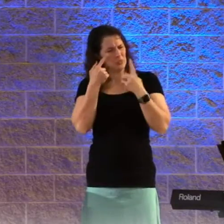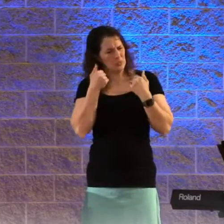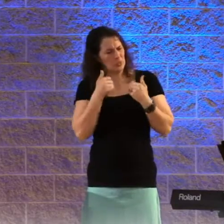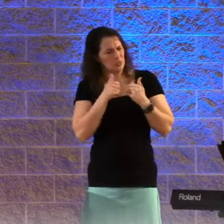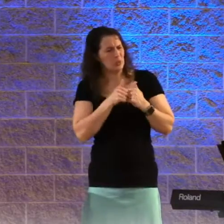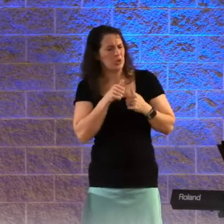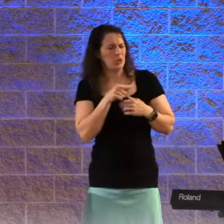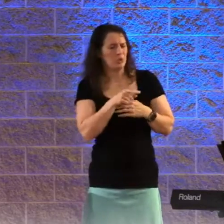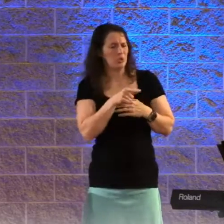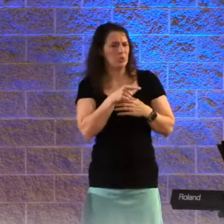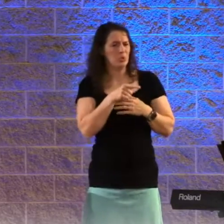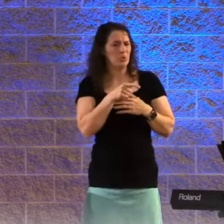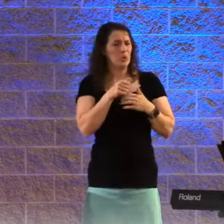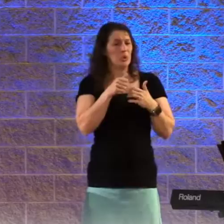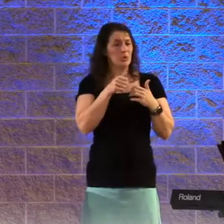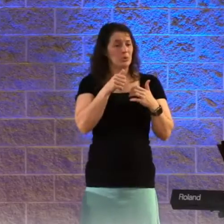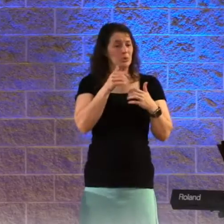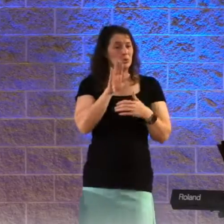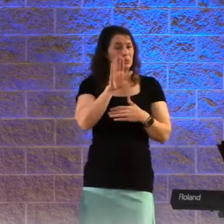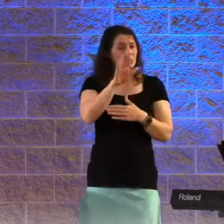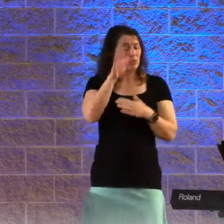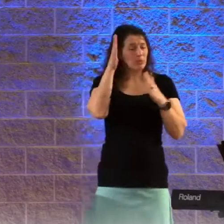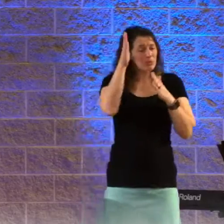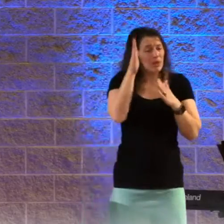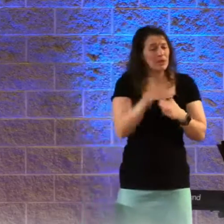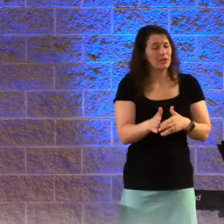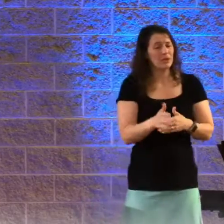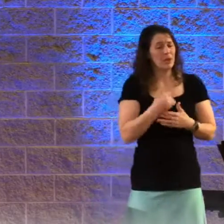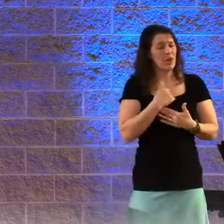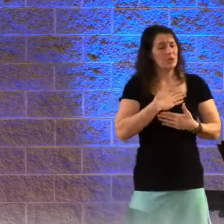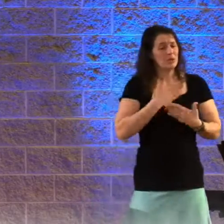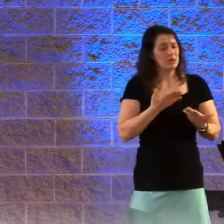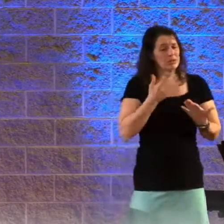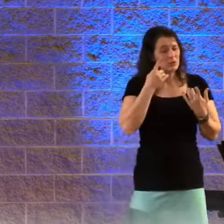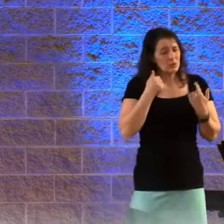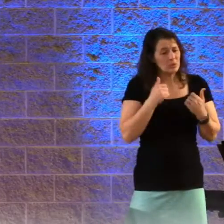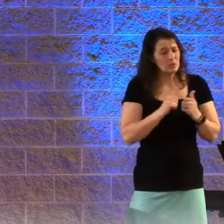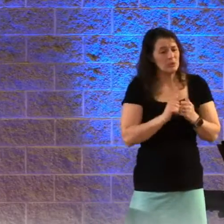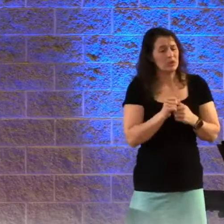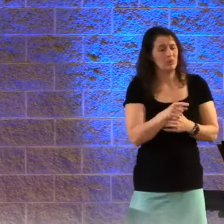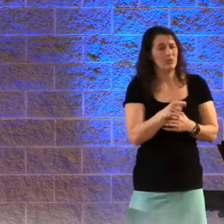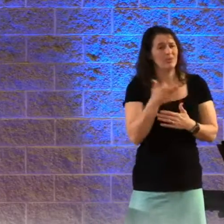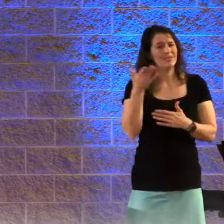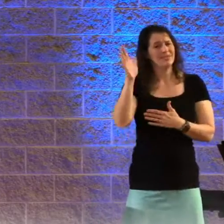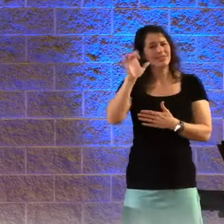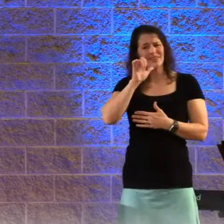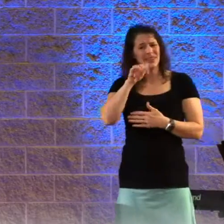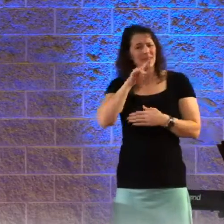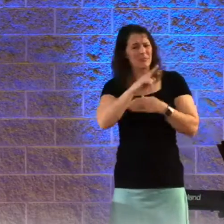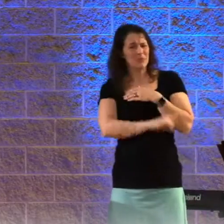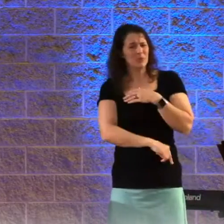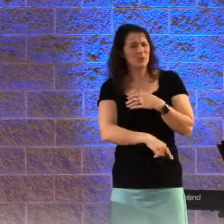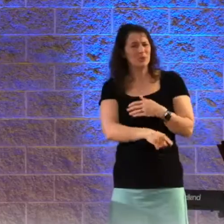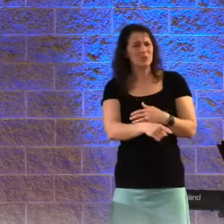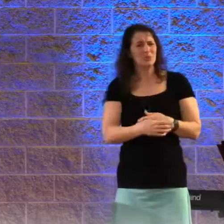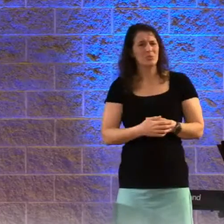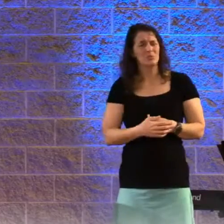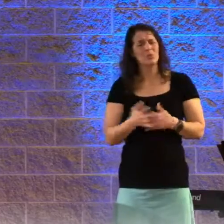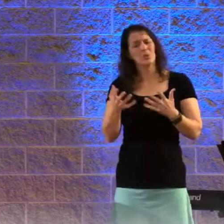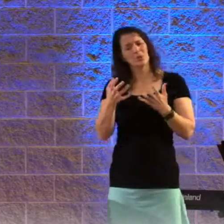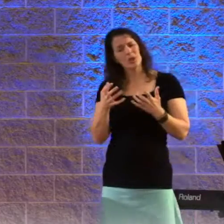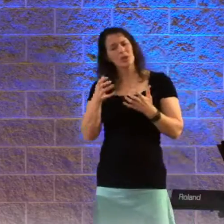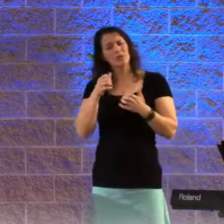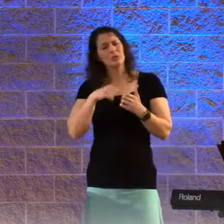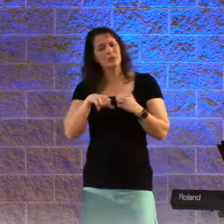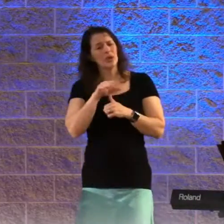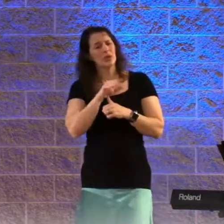as your pastor, I will weep with you. I'm willing to weep with you. God doesn't punish you. I want to be among